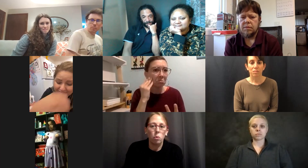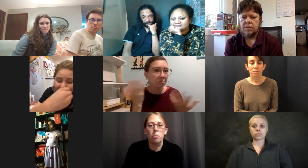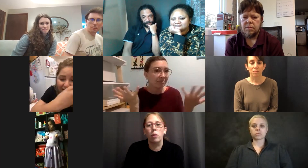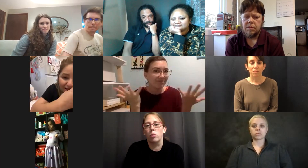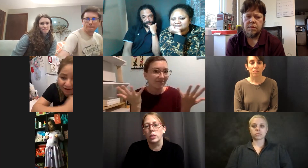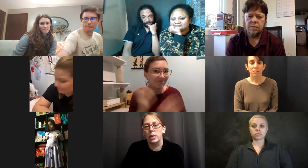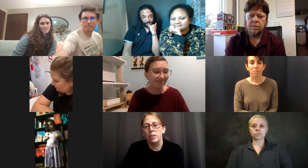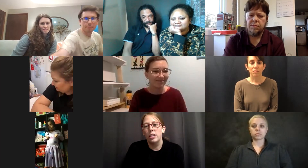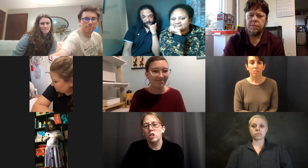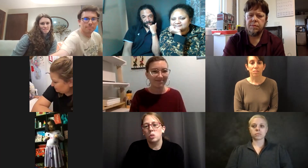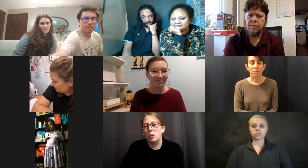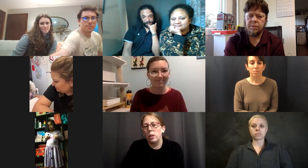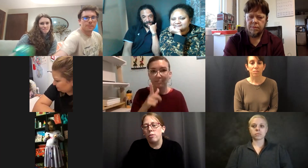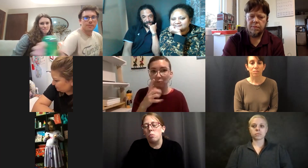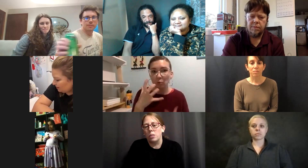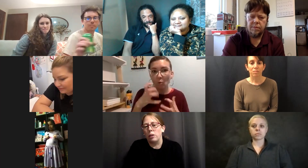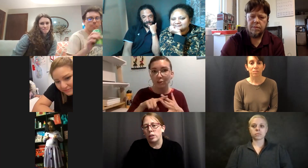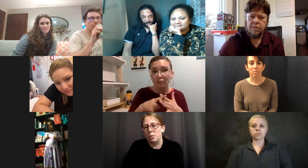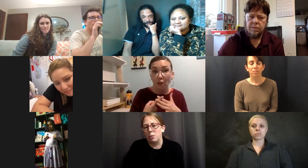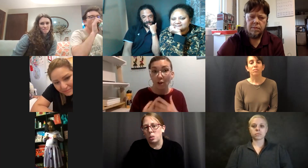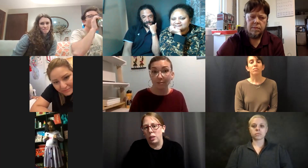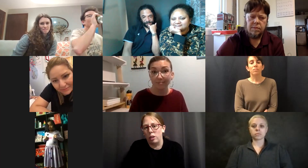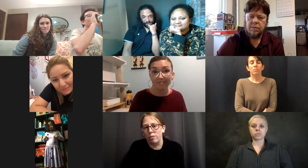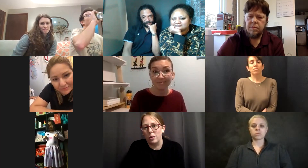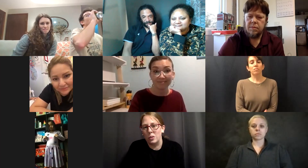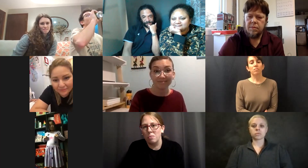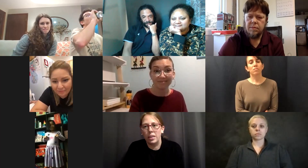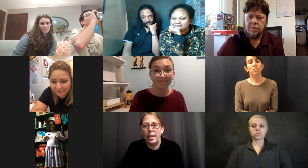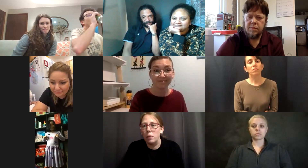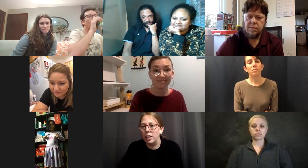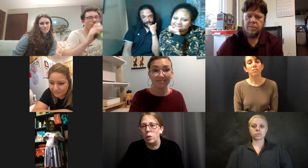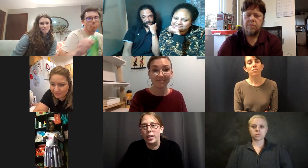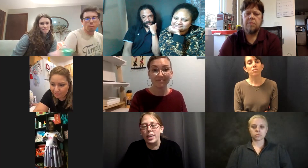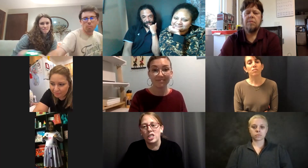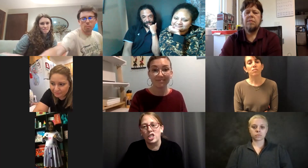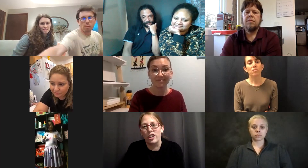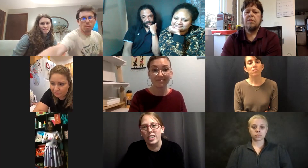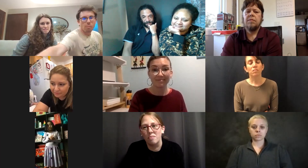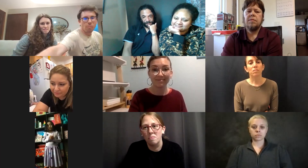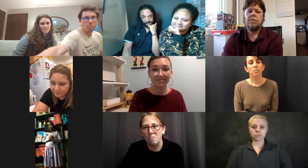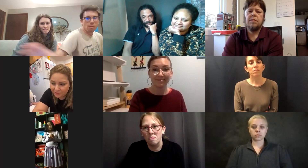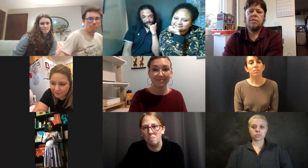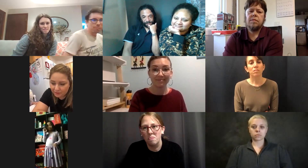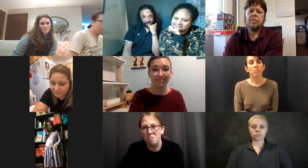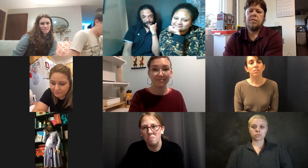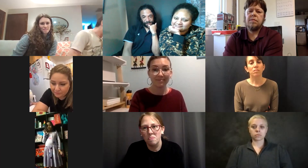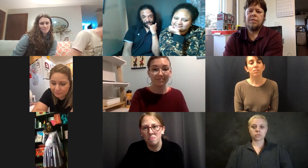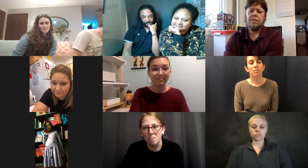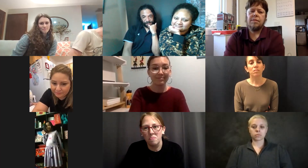parent-infant program or about Rosen? So what do you love the most about your experience with either of those? And anybody can go ahead and get us started.